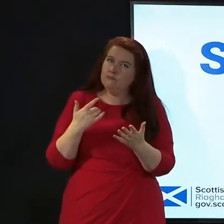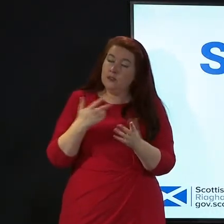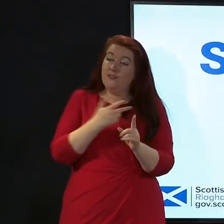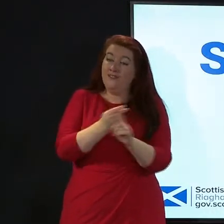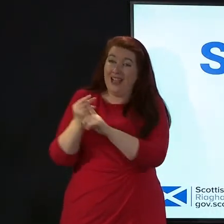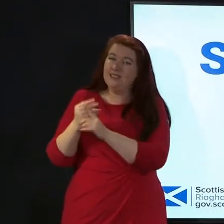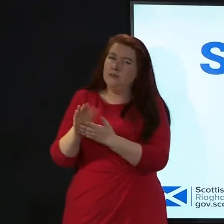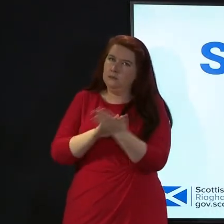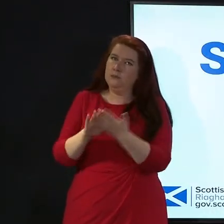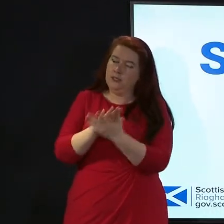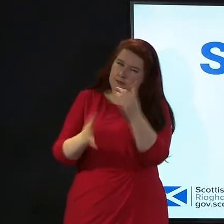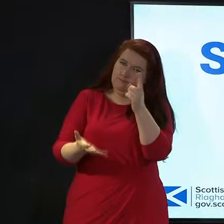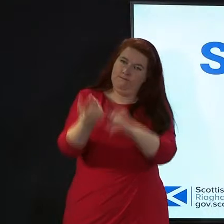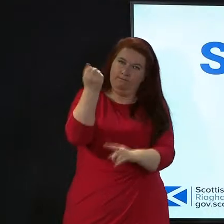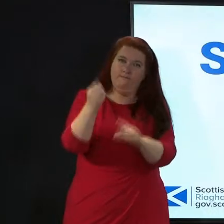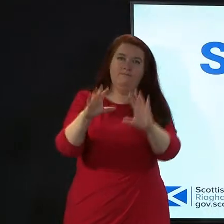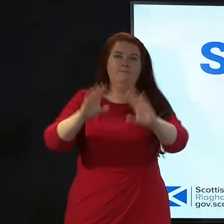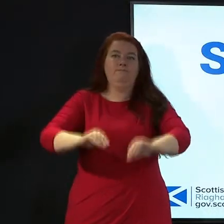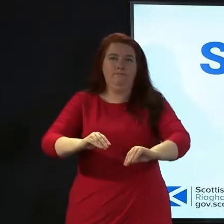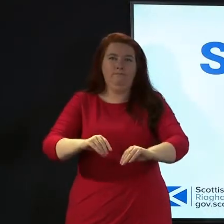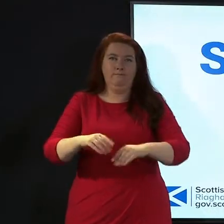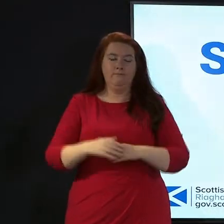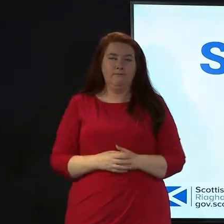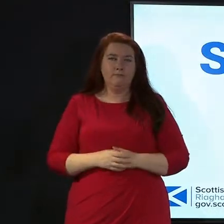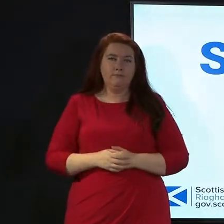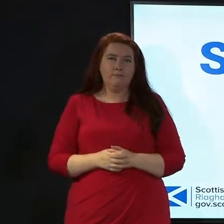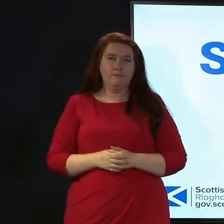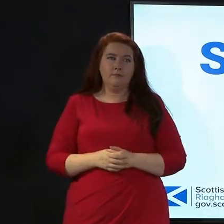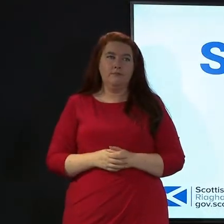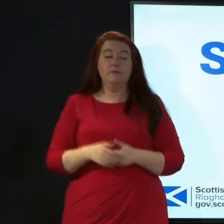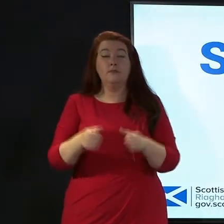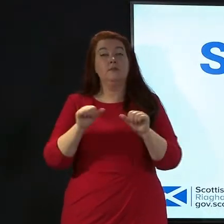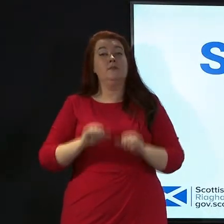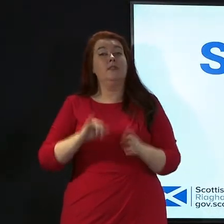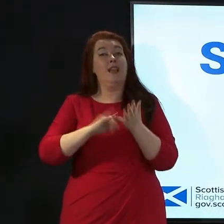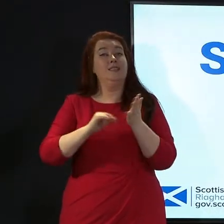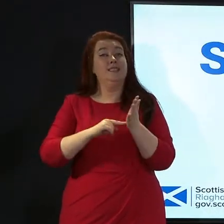vaccine. Gordon Cree from STV.